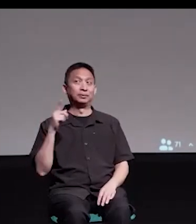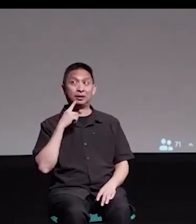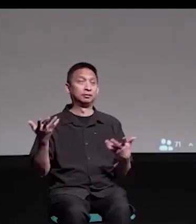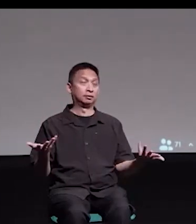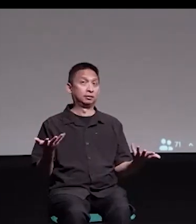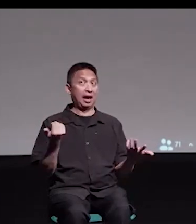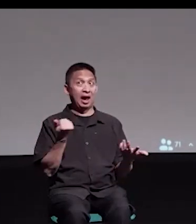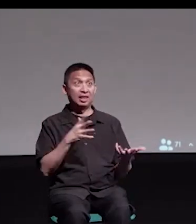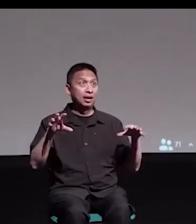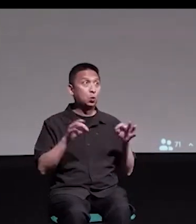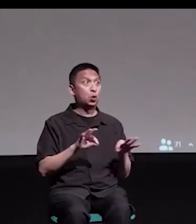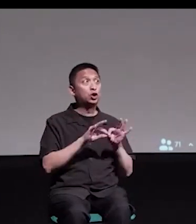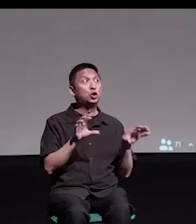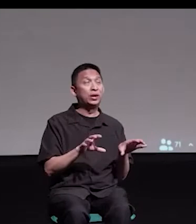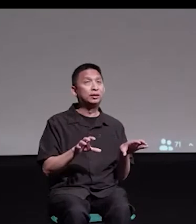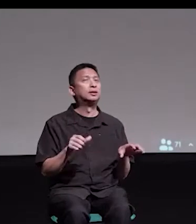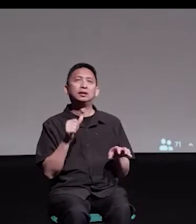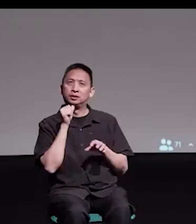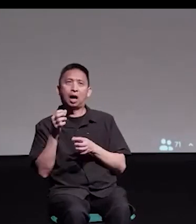doing alone.